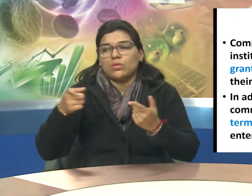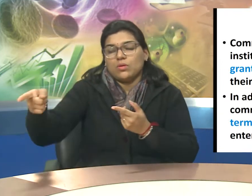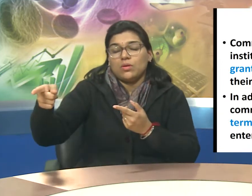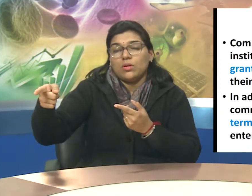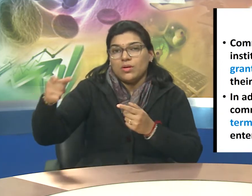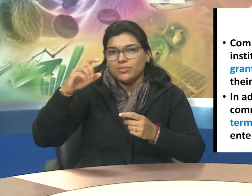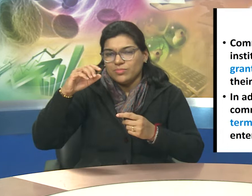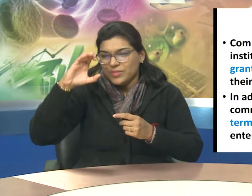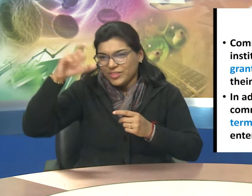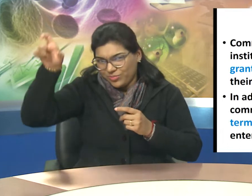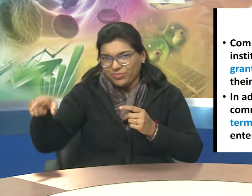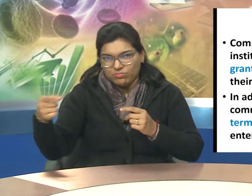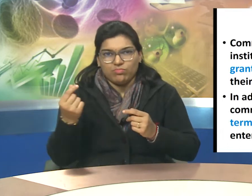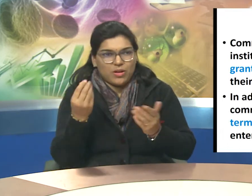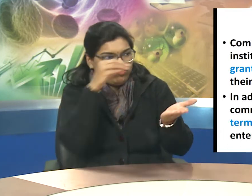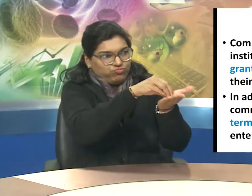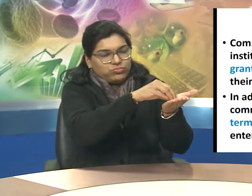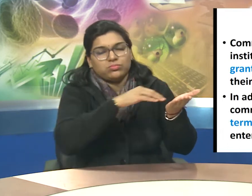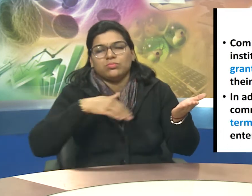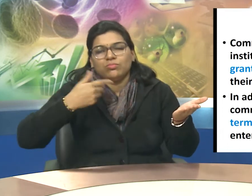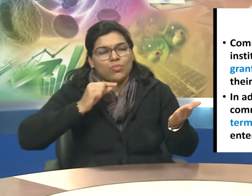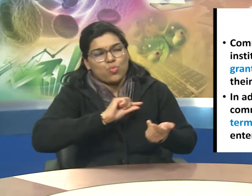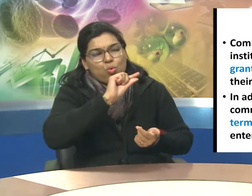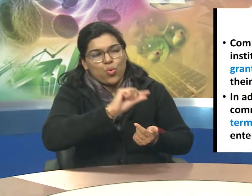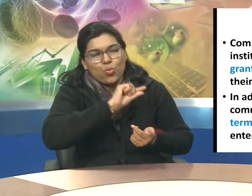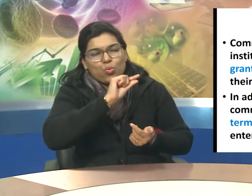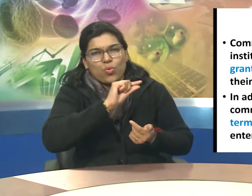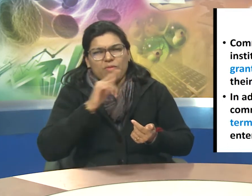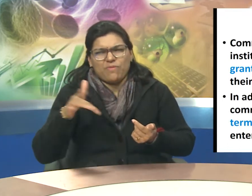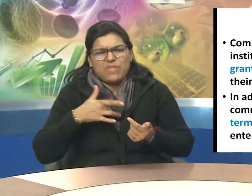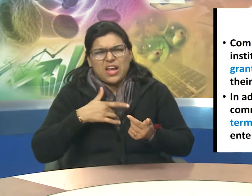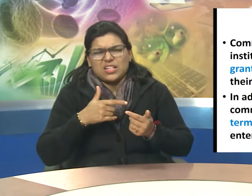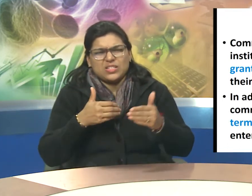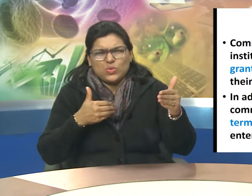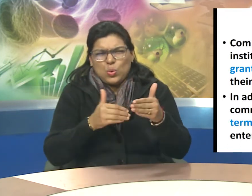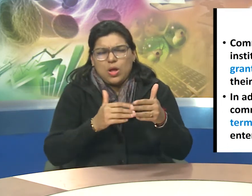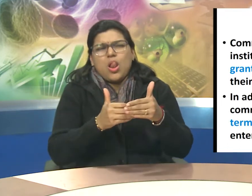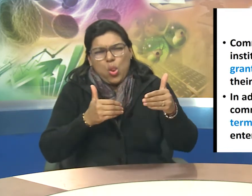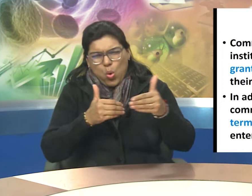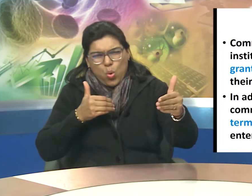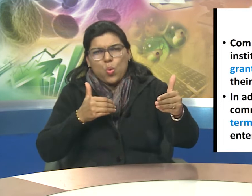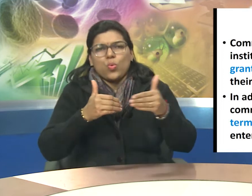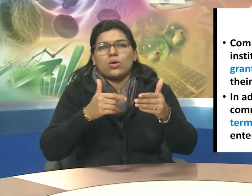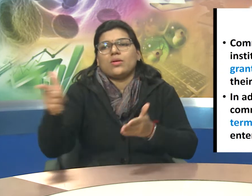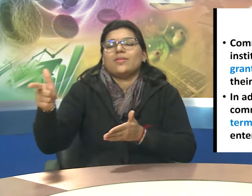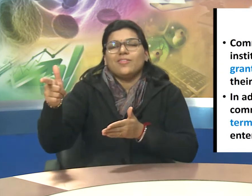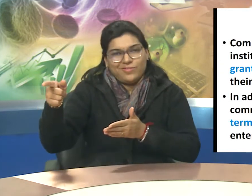So the loans, they are short-term loans, or also they sometimes give